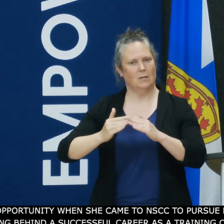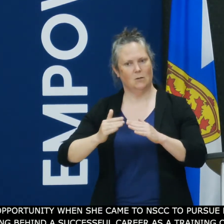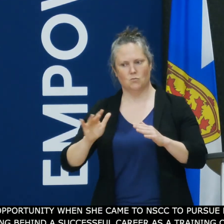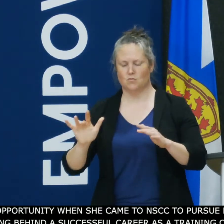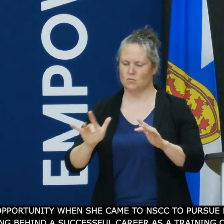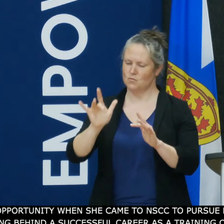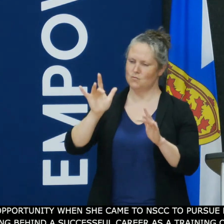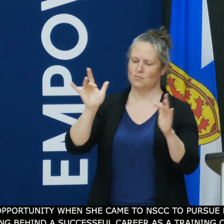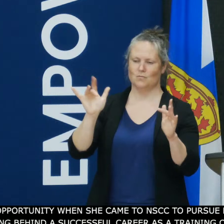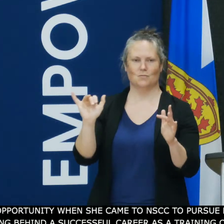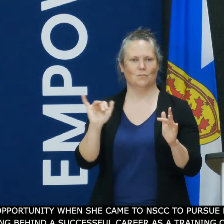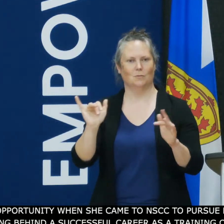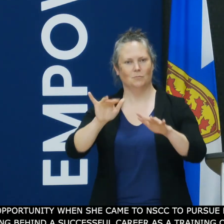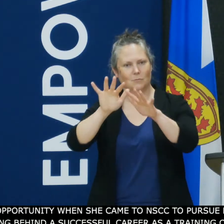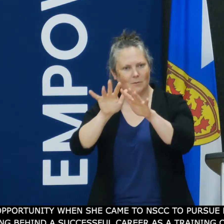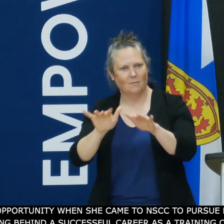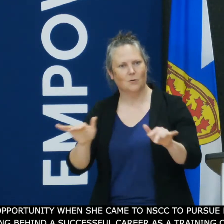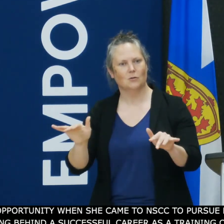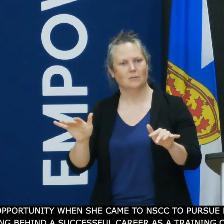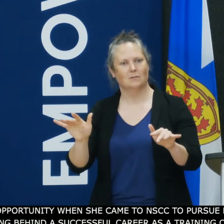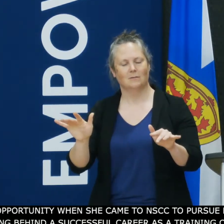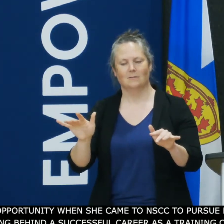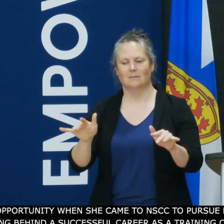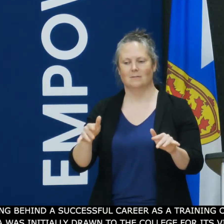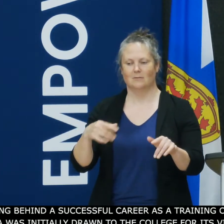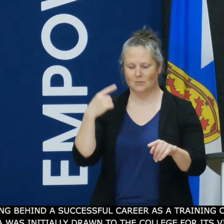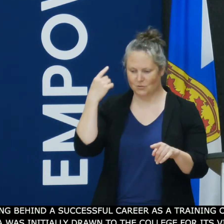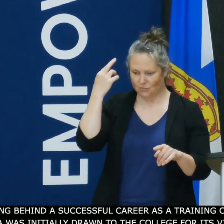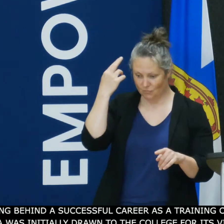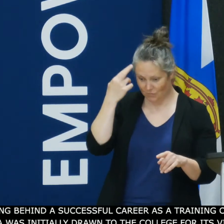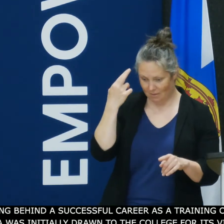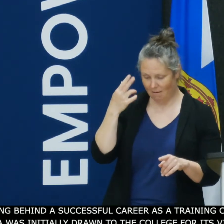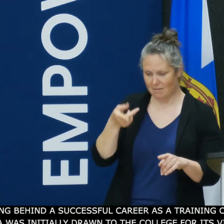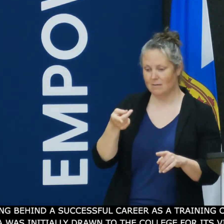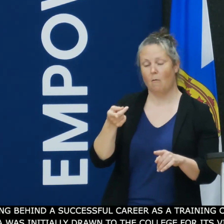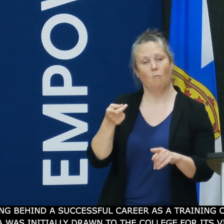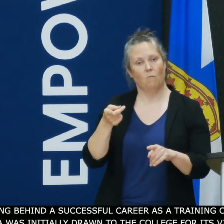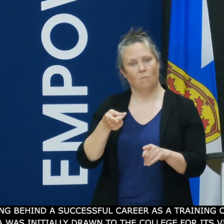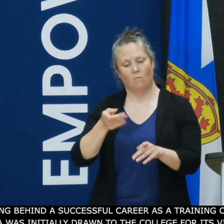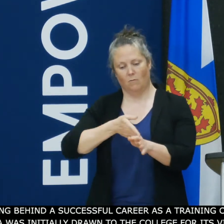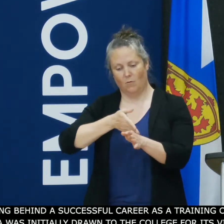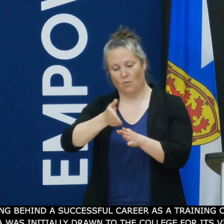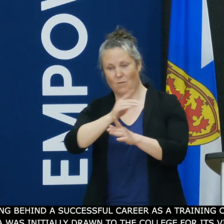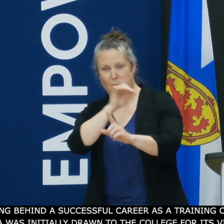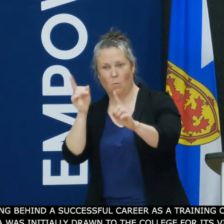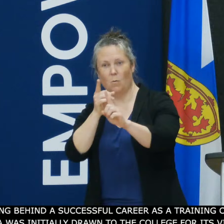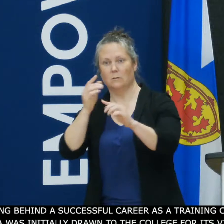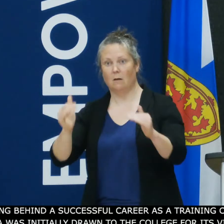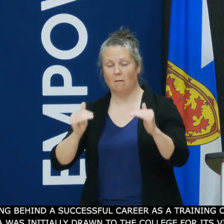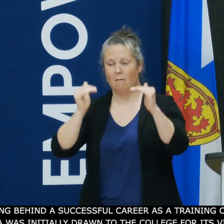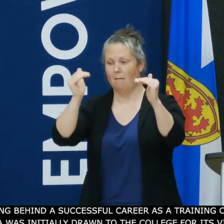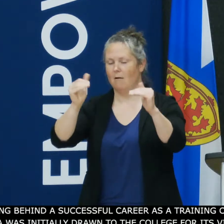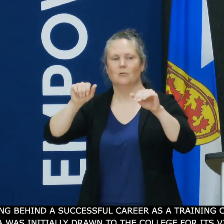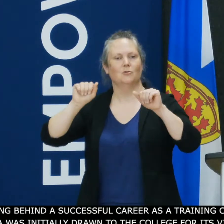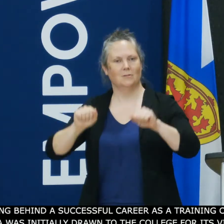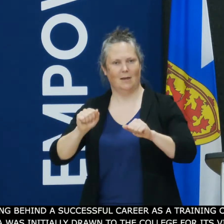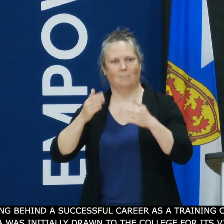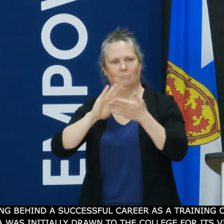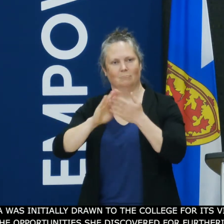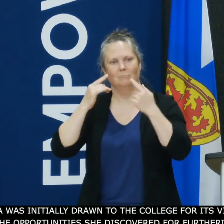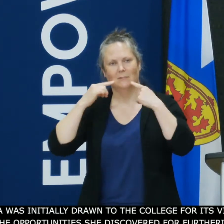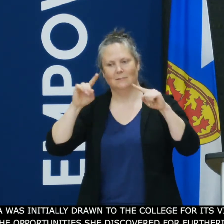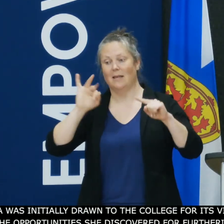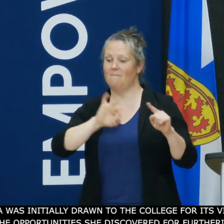the opportunities she discovered for furthering her career aspirations. She spent her time